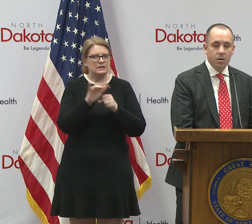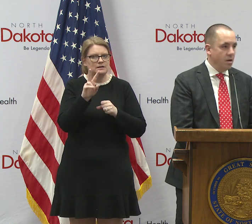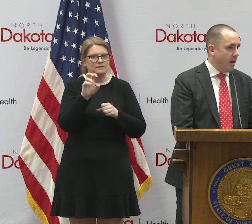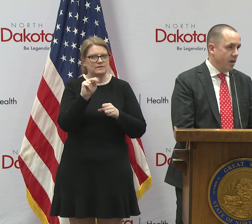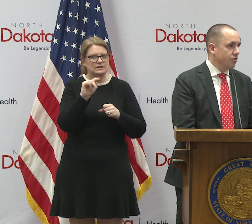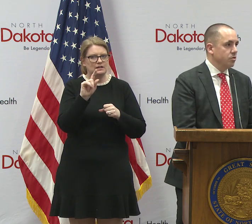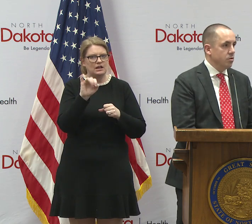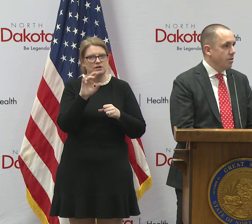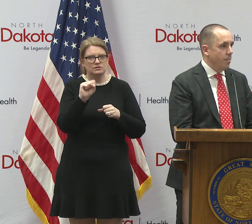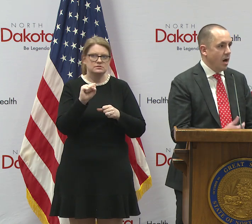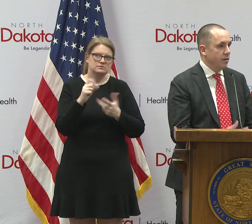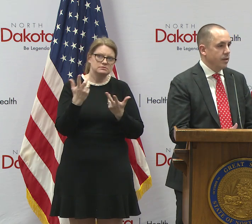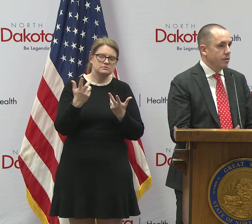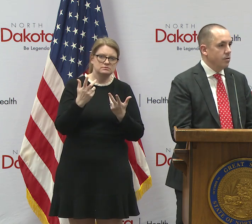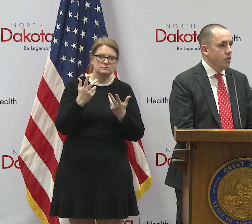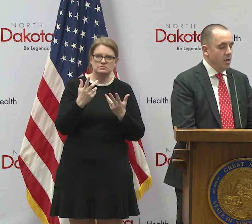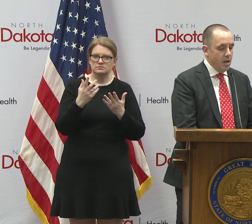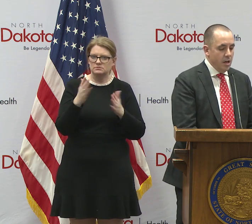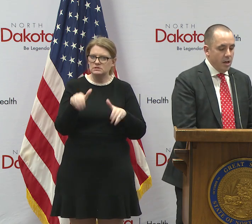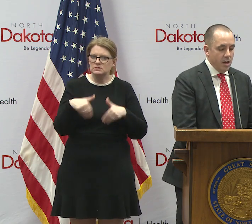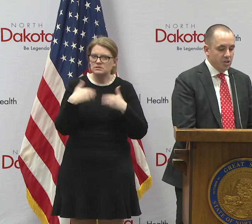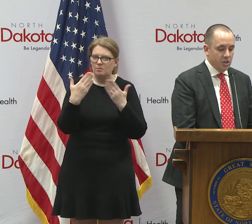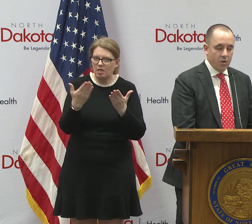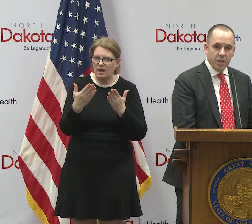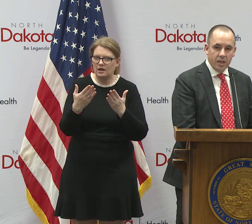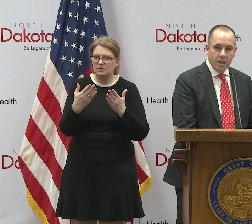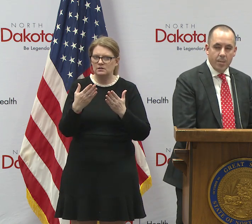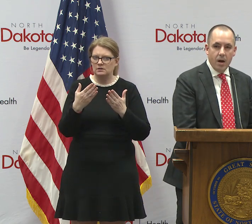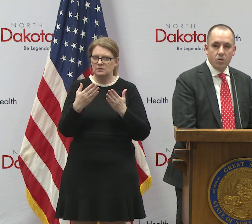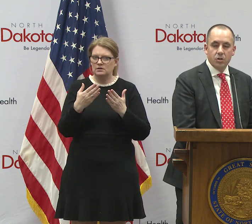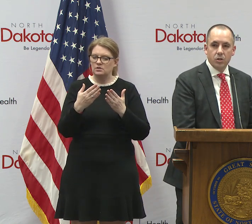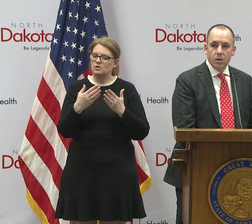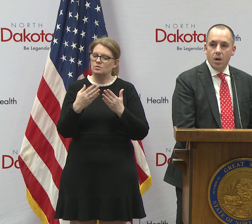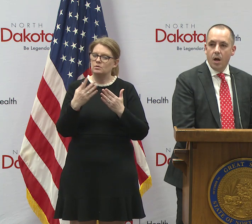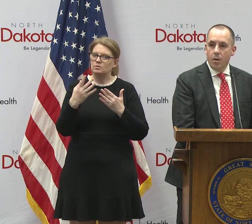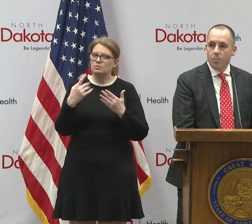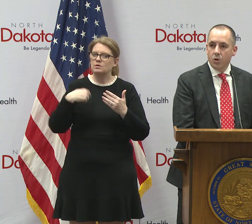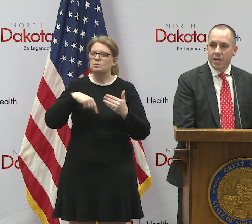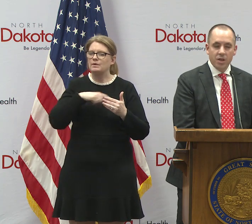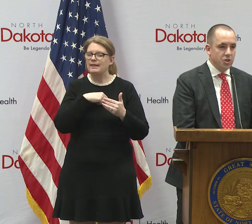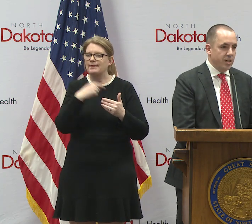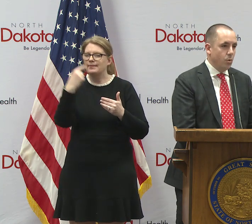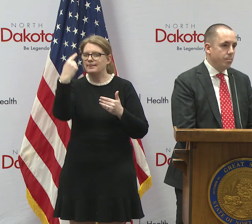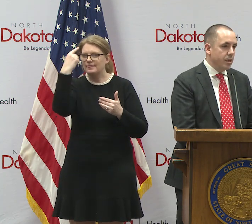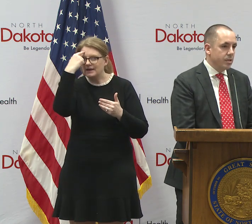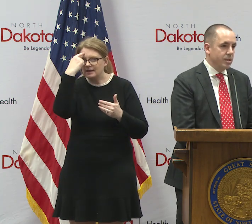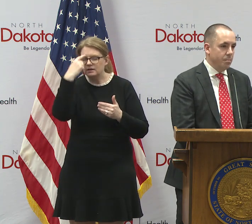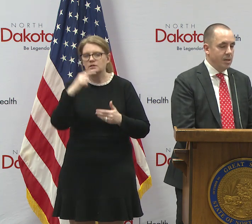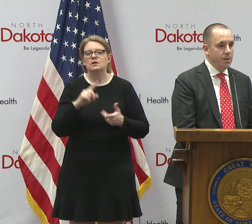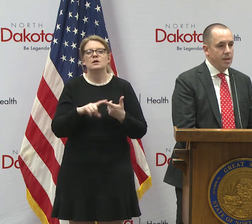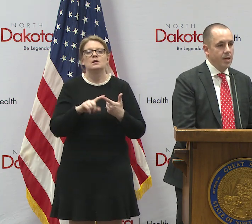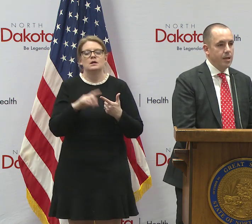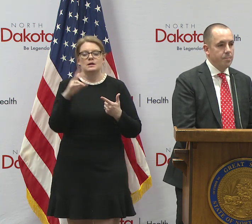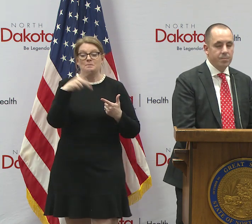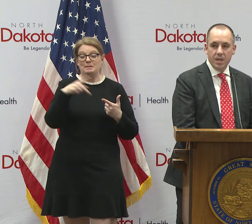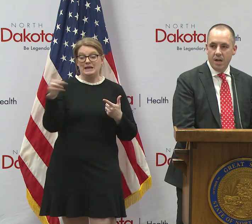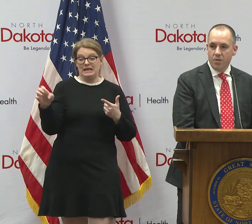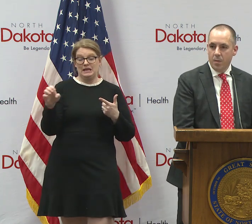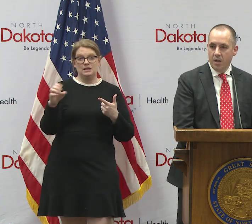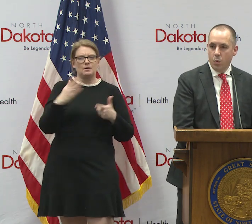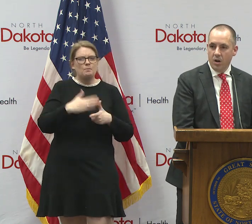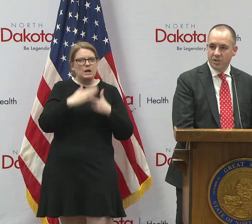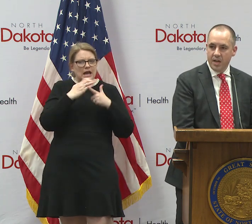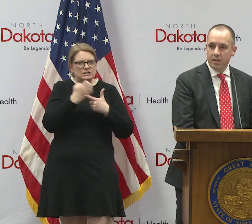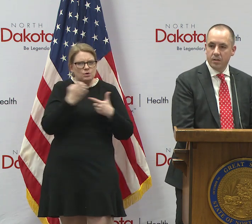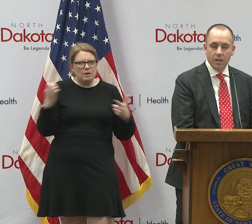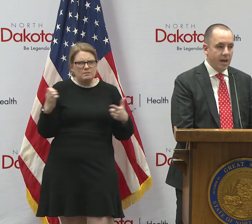supply at the modeling. As you start thinking about protection equipment, PPE, that